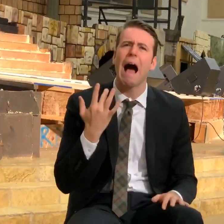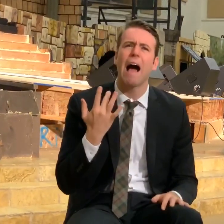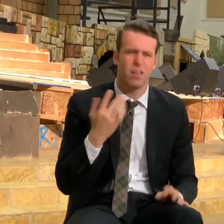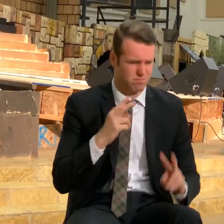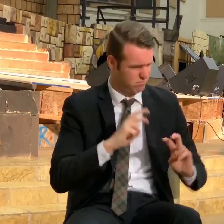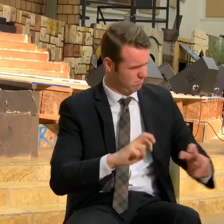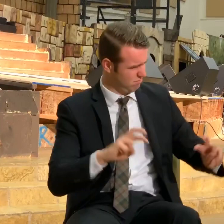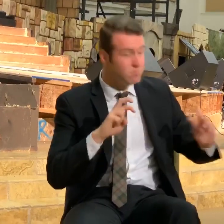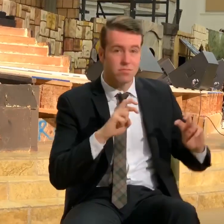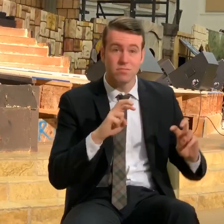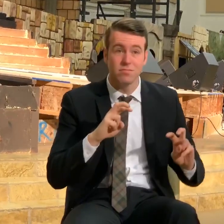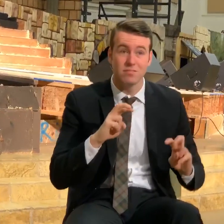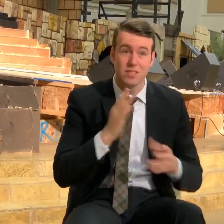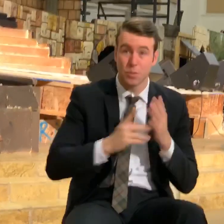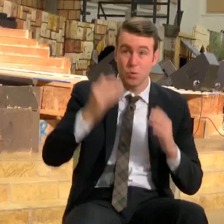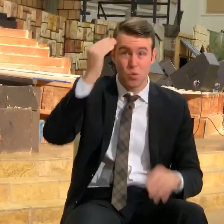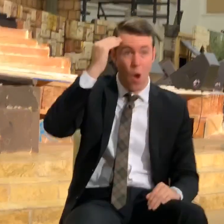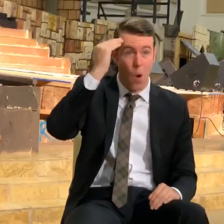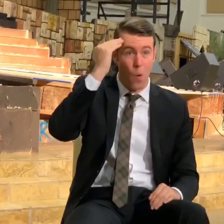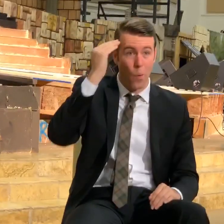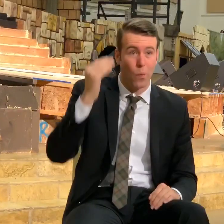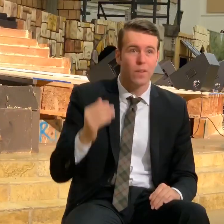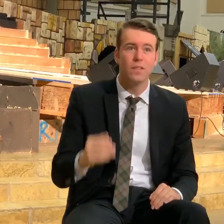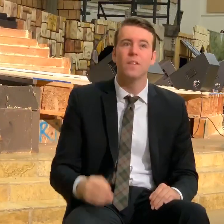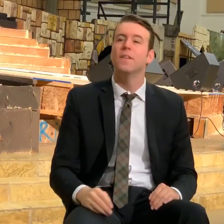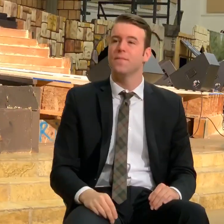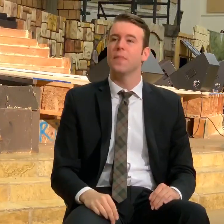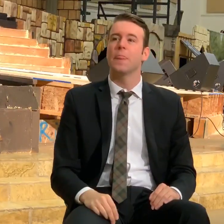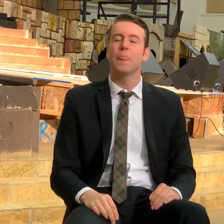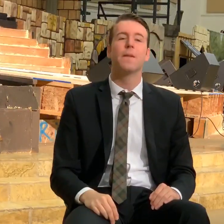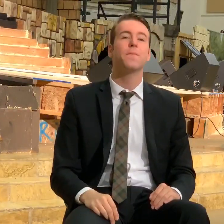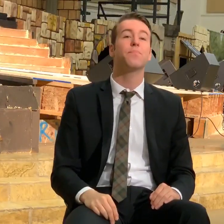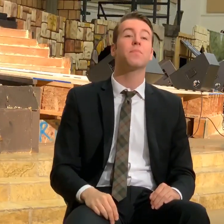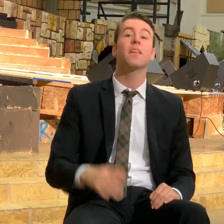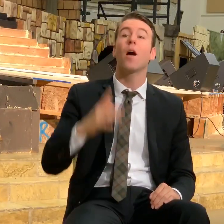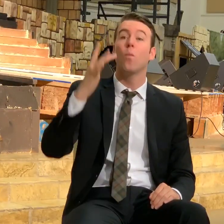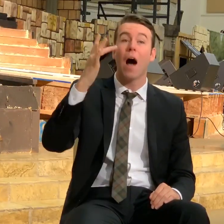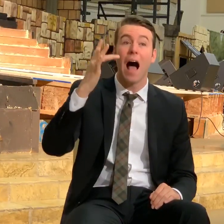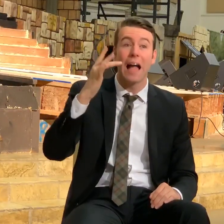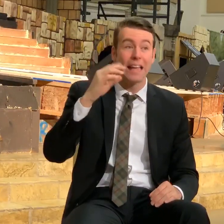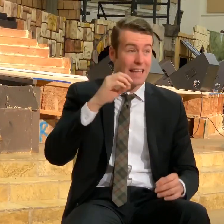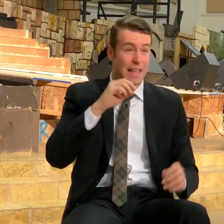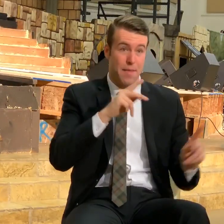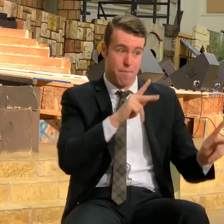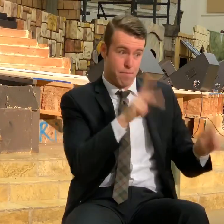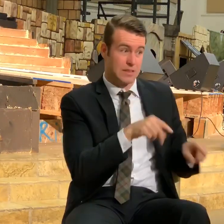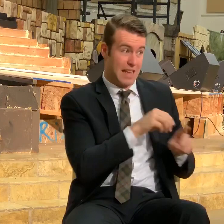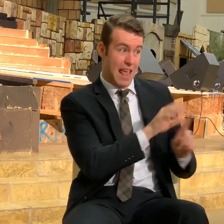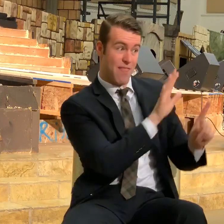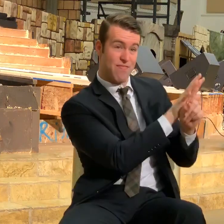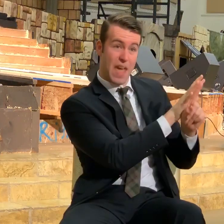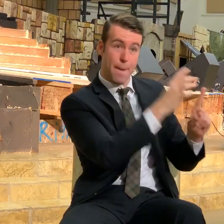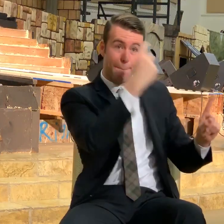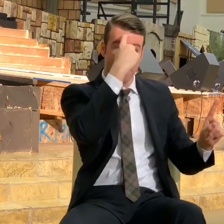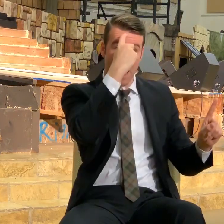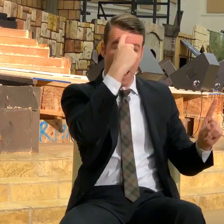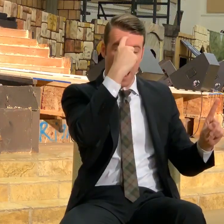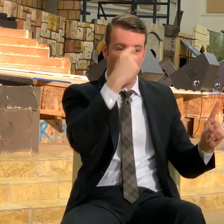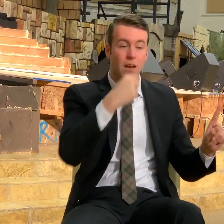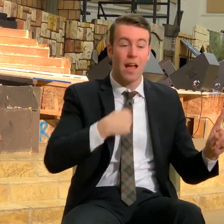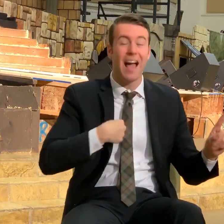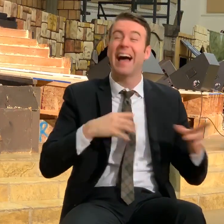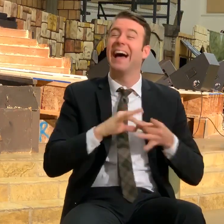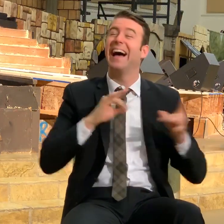Anybody raise their hand and say, I can relate to that. Because in their mind, you have